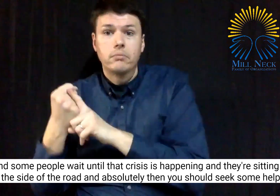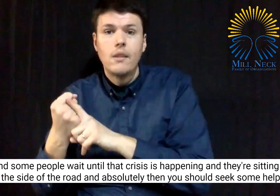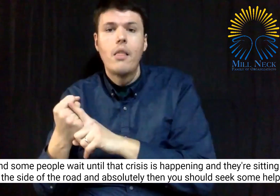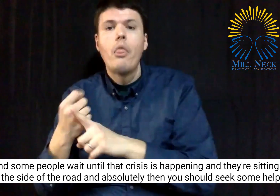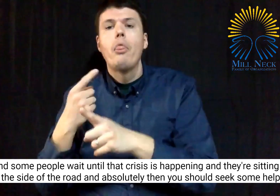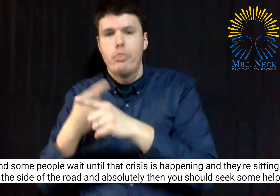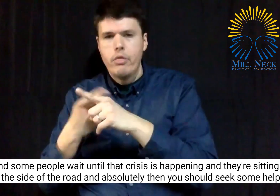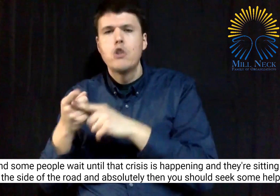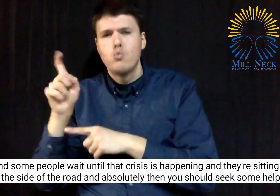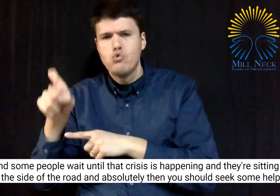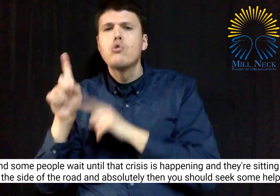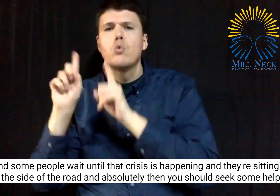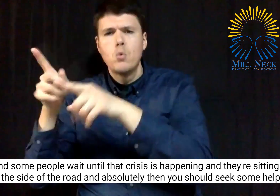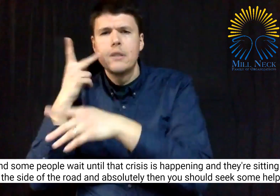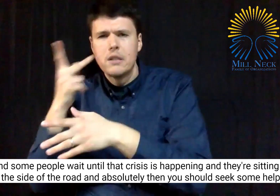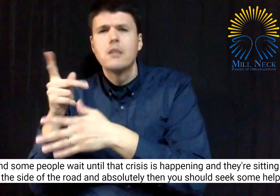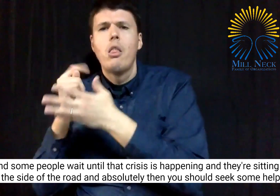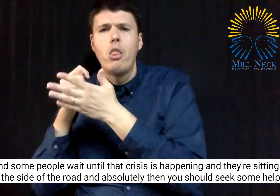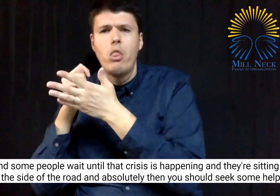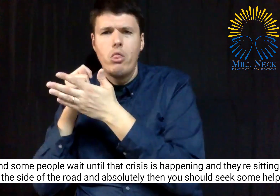should seek some help.